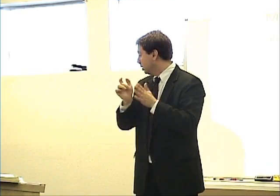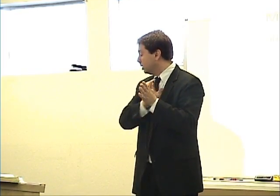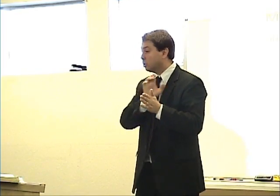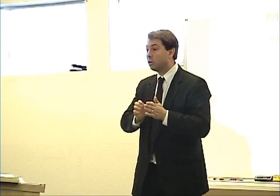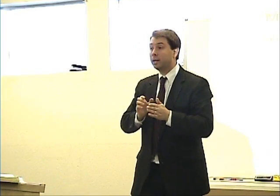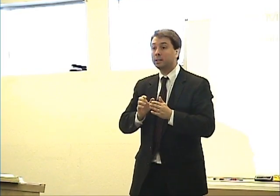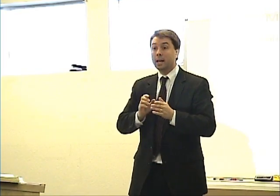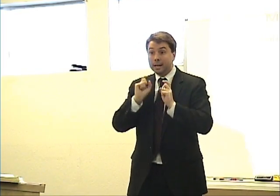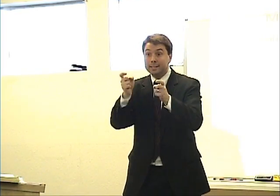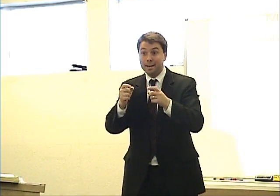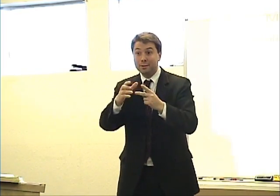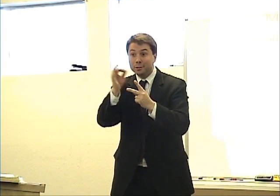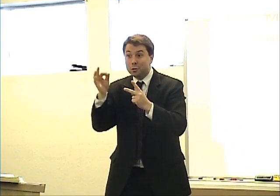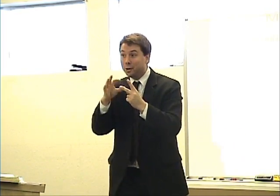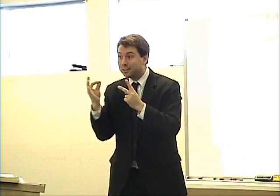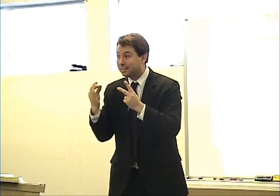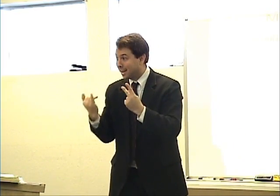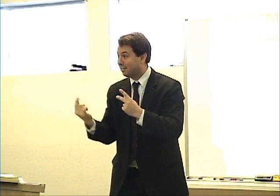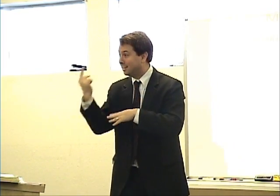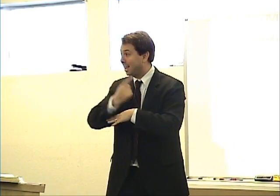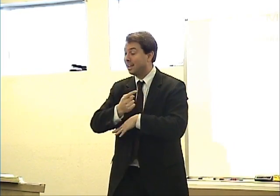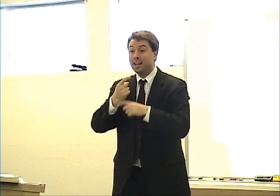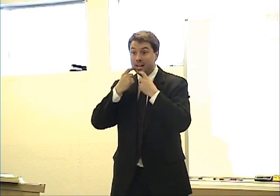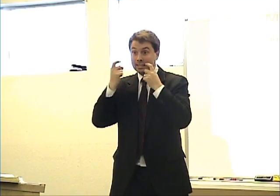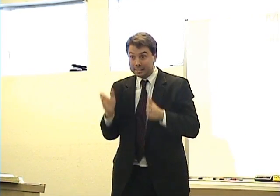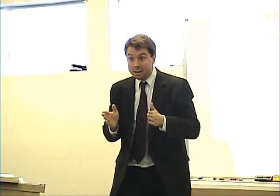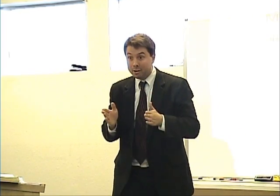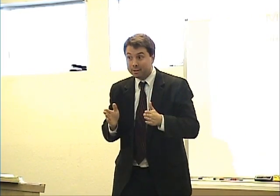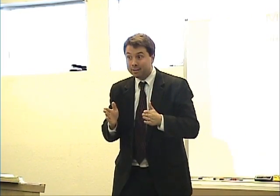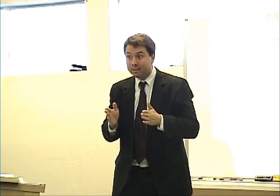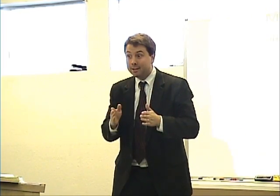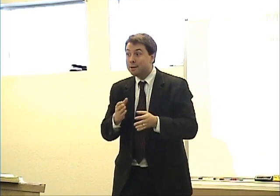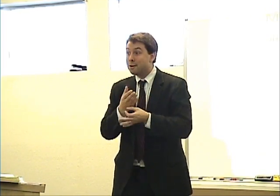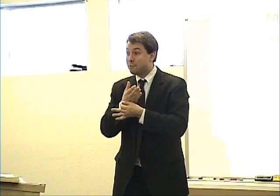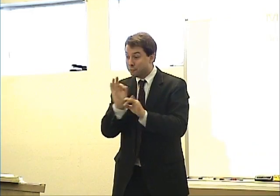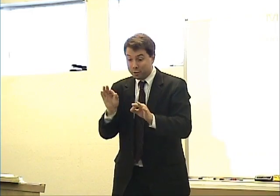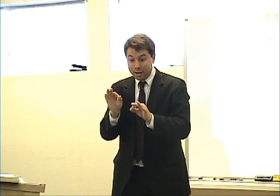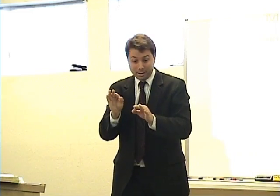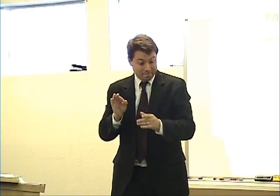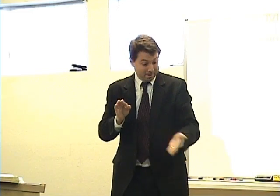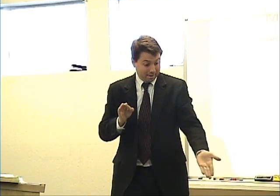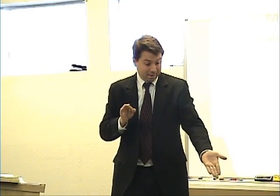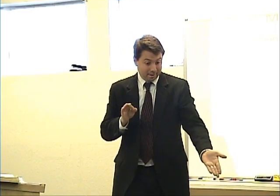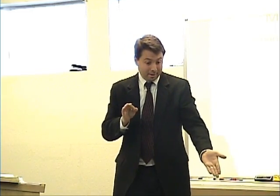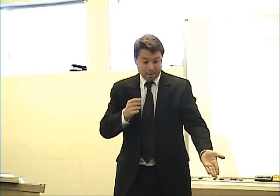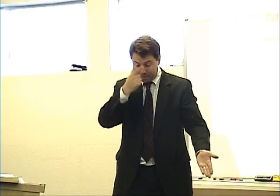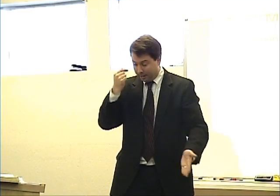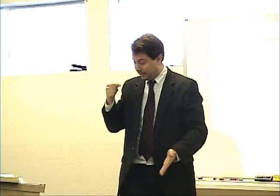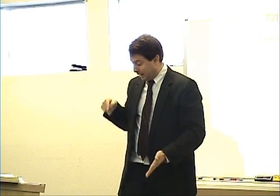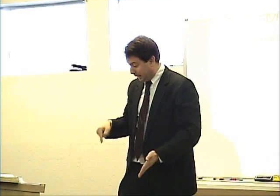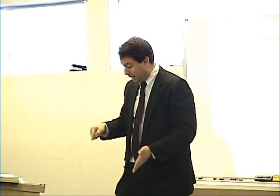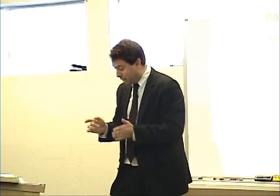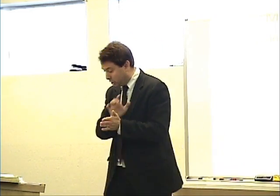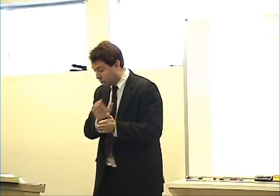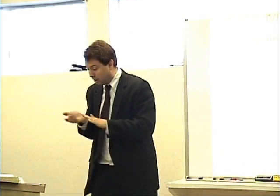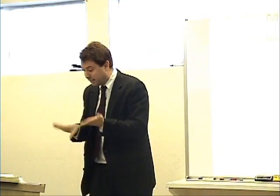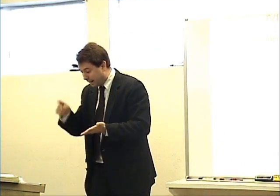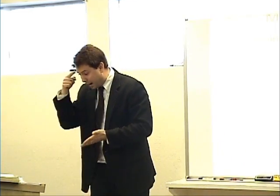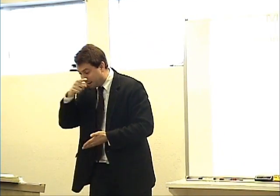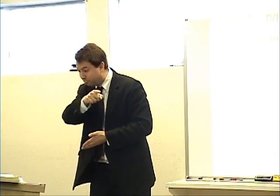Jesus Christ is giving a choice now today. Sinner. Freedom. Because he, Jesus Christ, died for